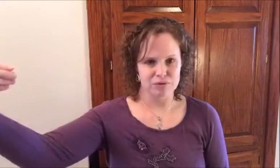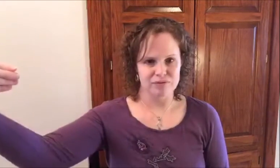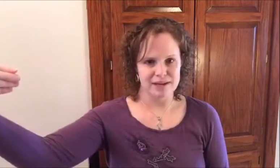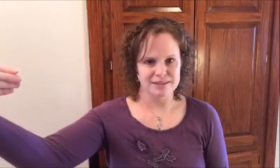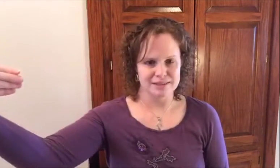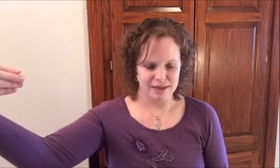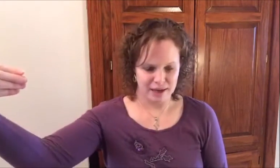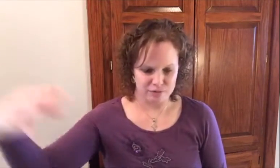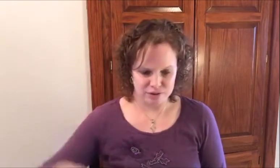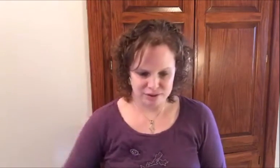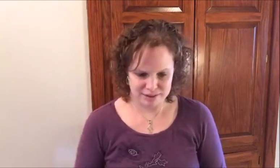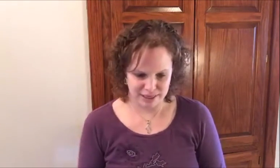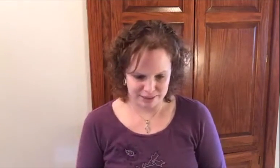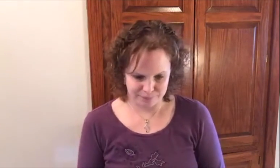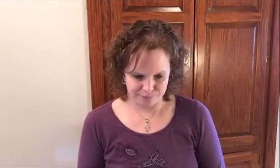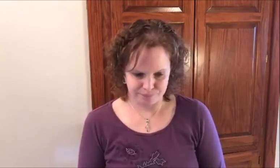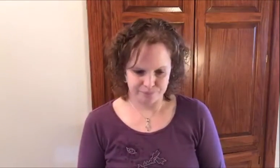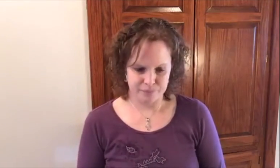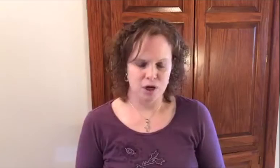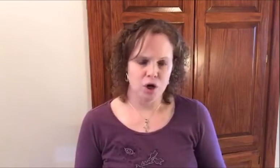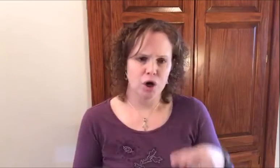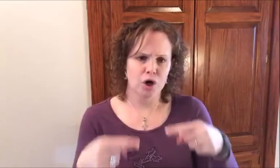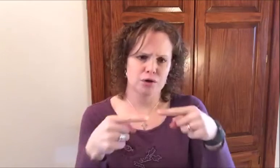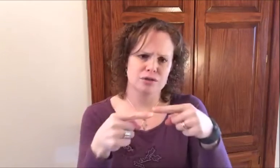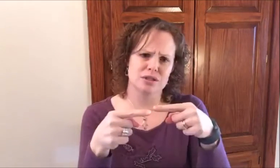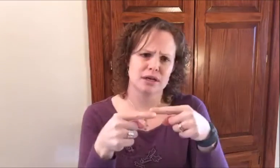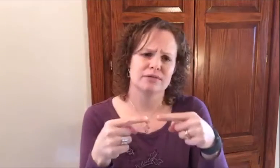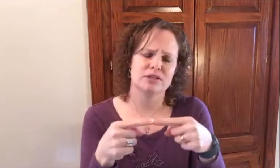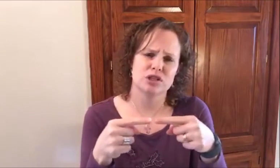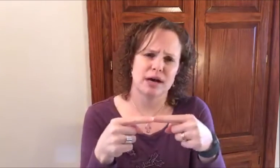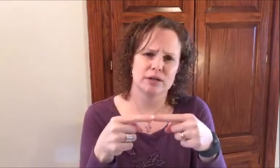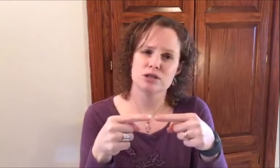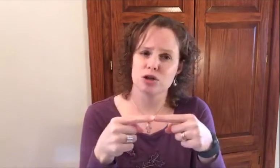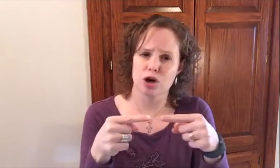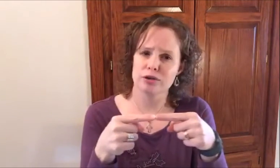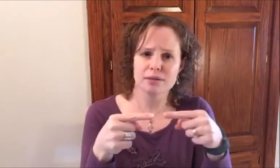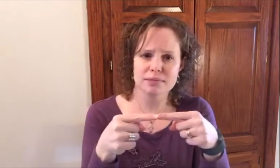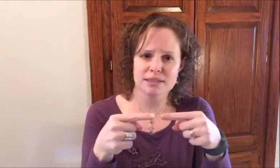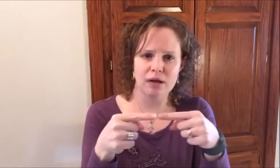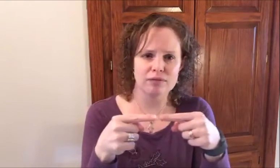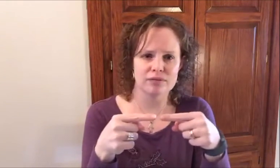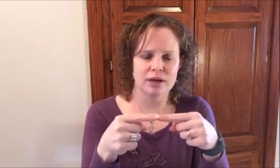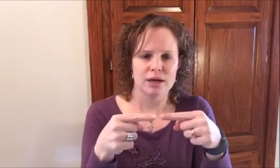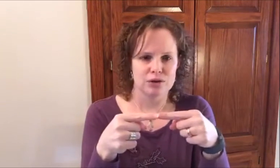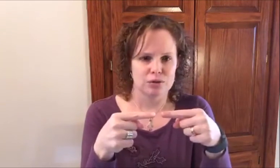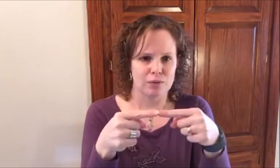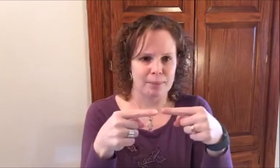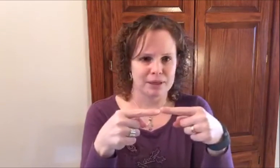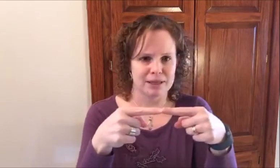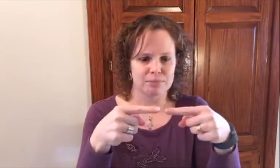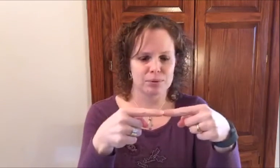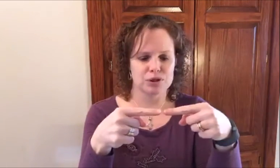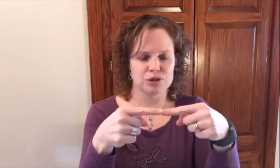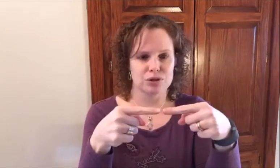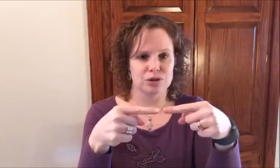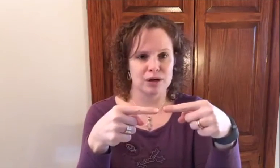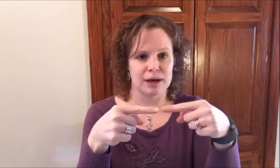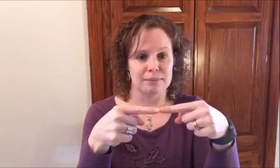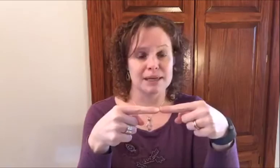your face out to the side. Hurt, the child has hurt themselves. Rapidly put your